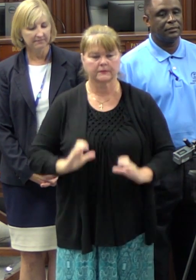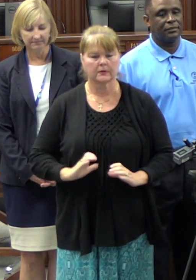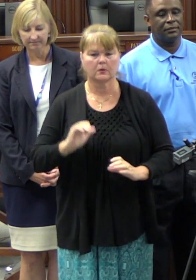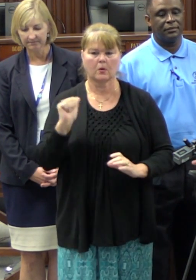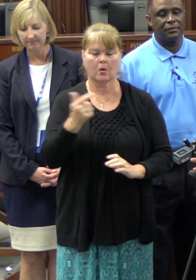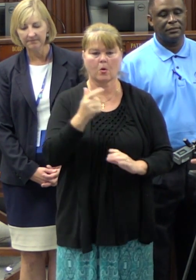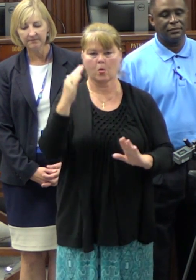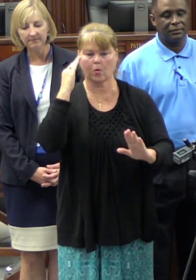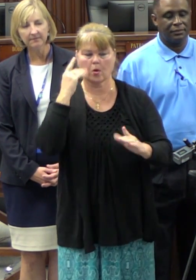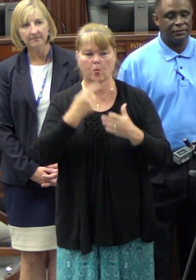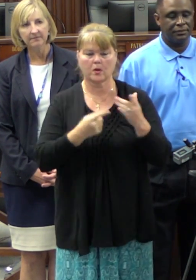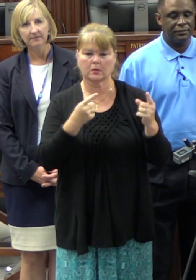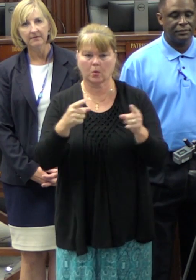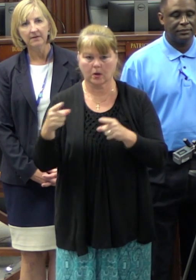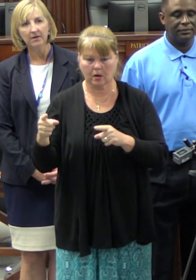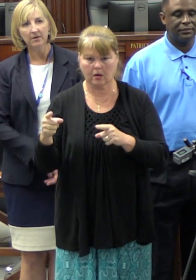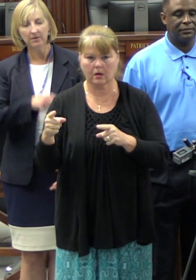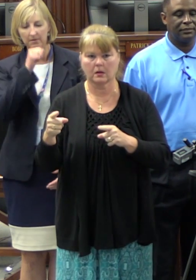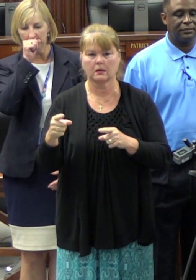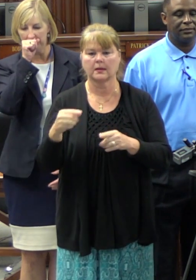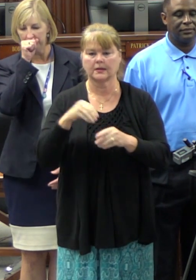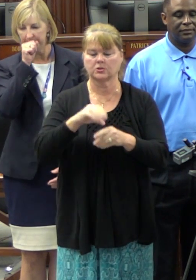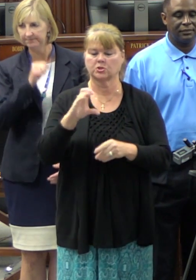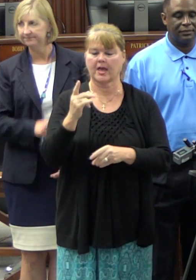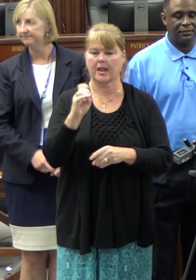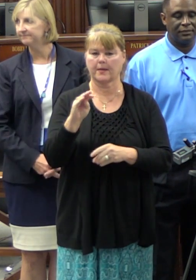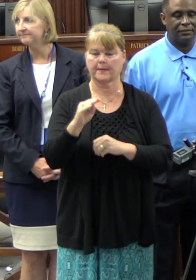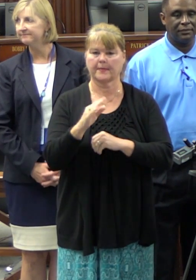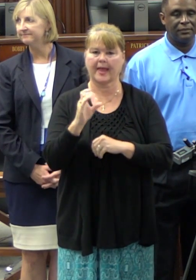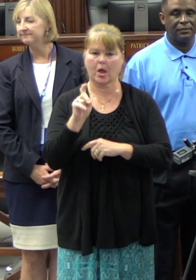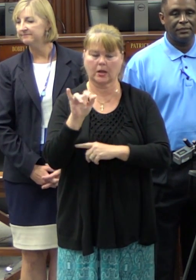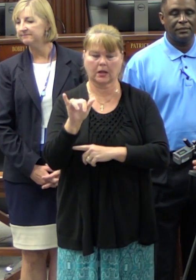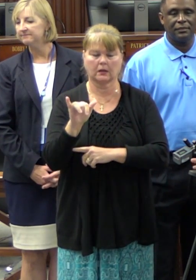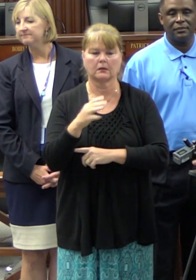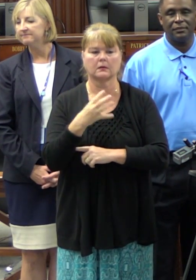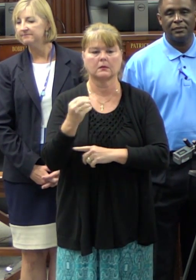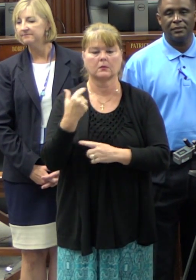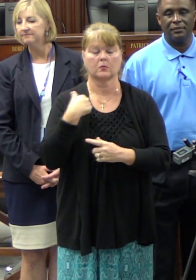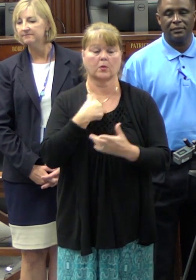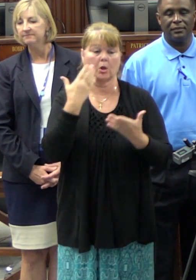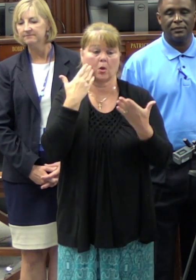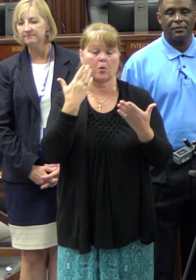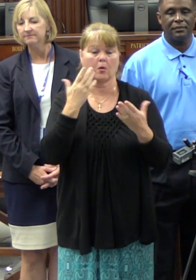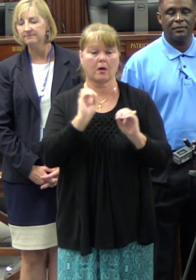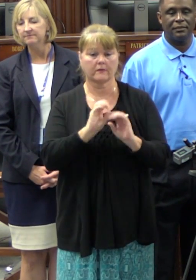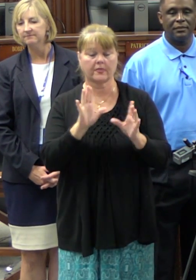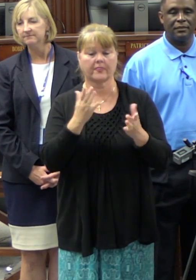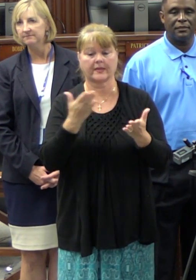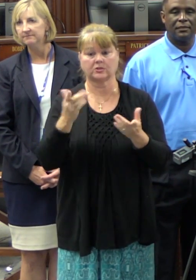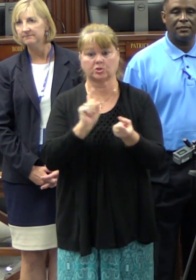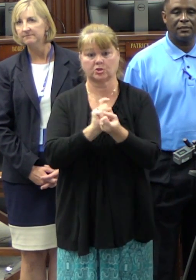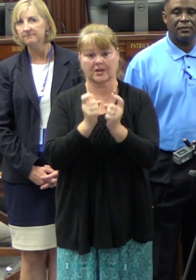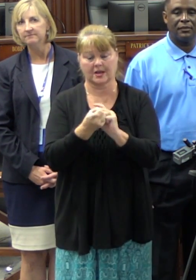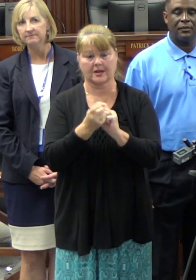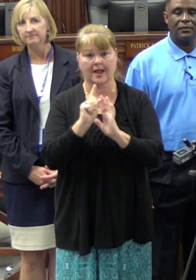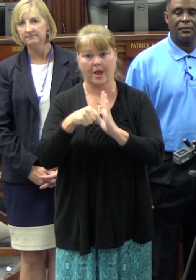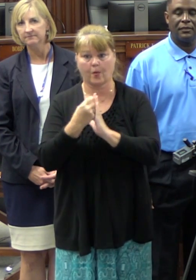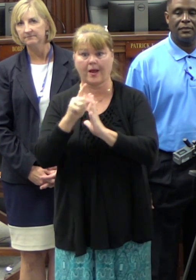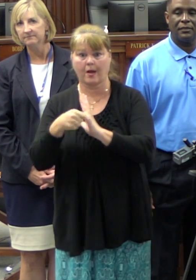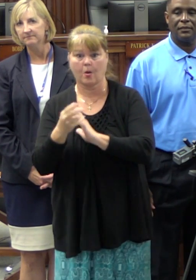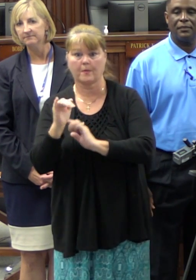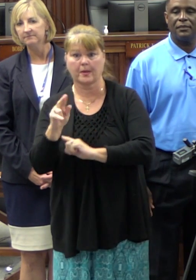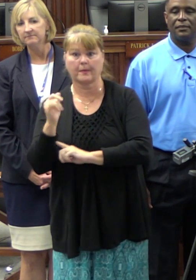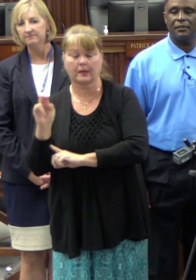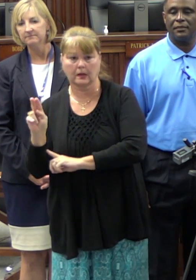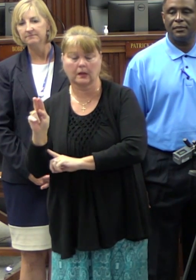were aware of what was going on in Chatham County as we know it, and obviously things change hour by hour and minute by